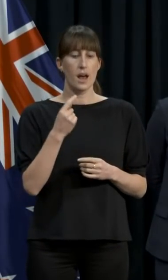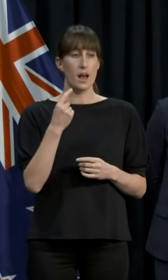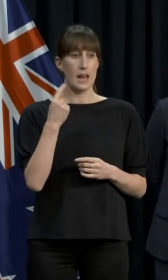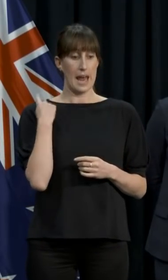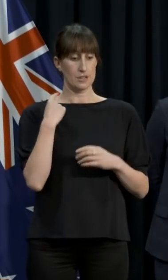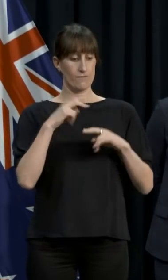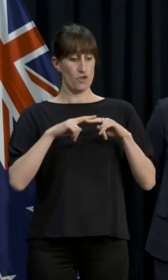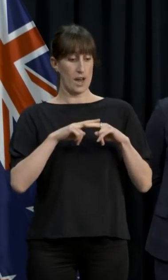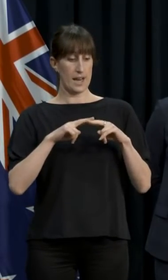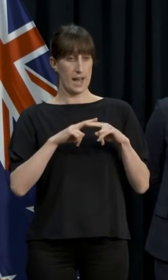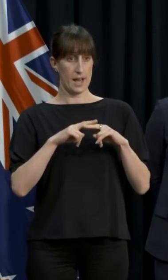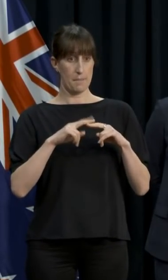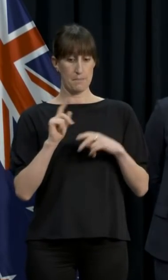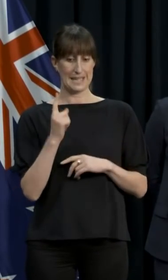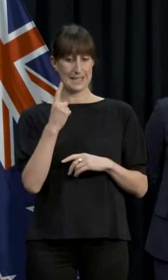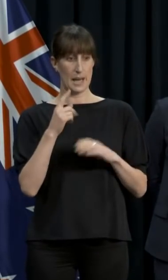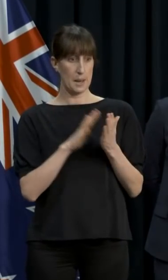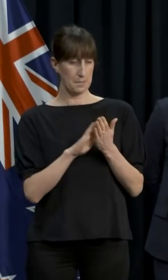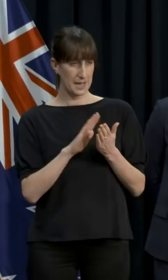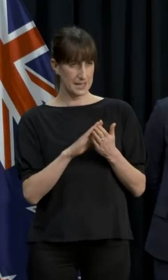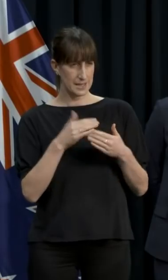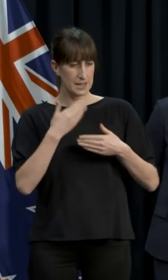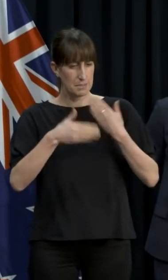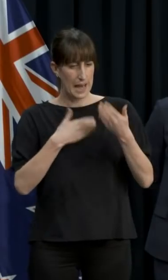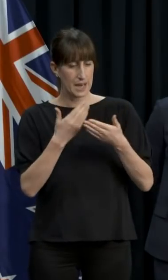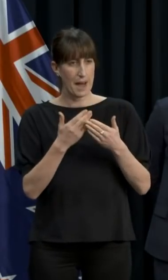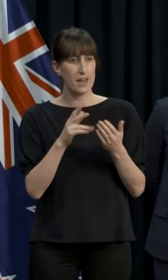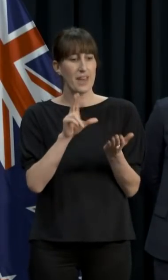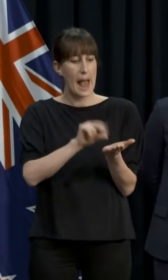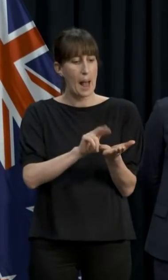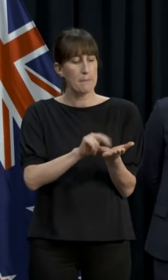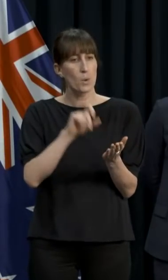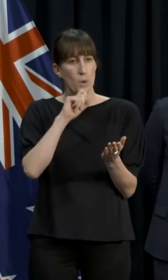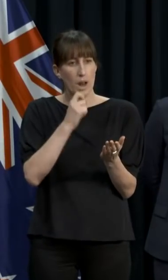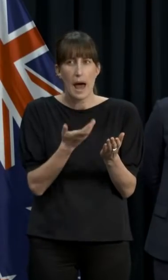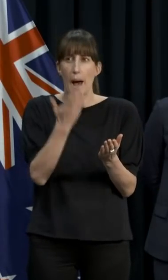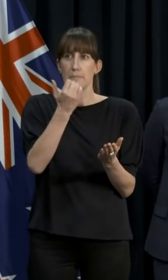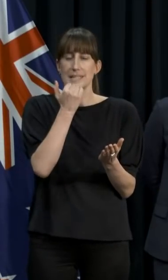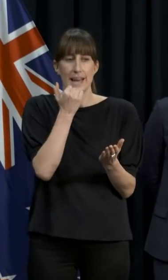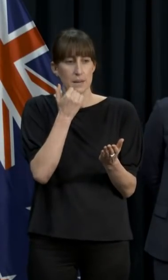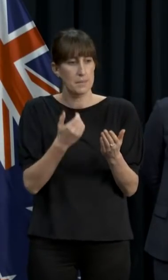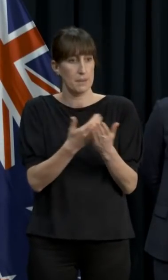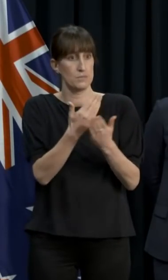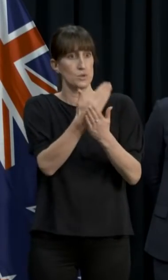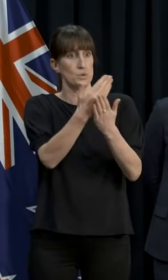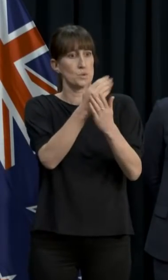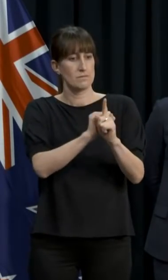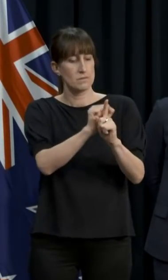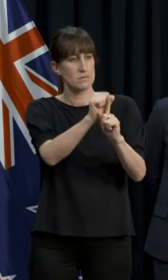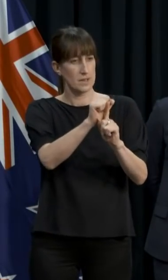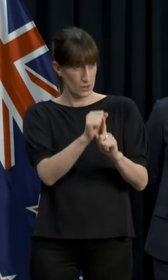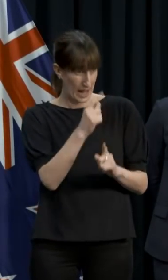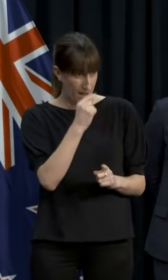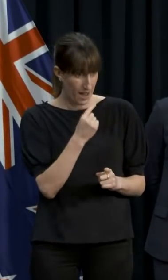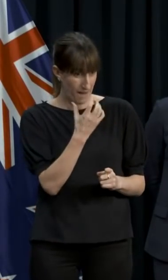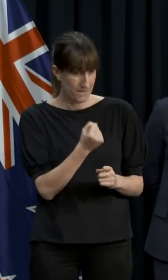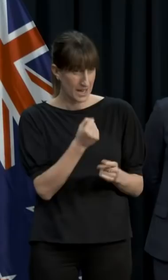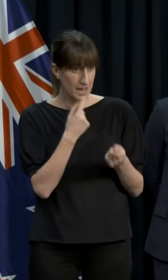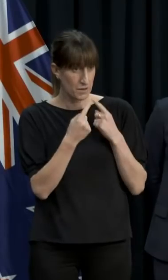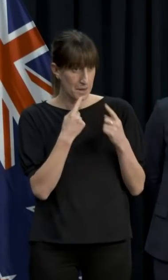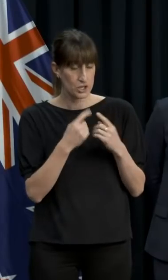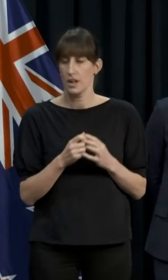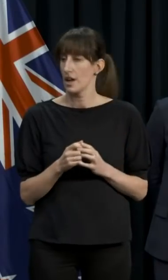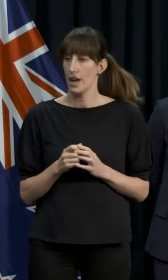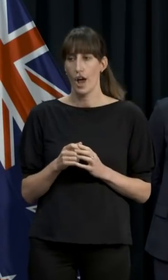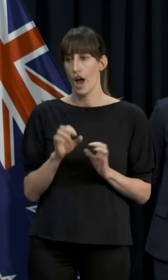updates being made to the tracing app. Can you give us a bit more of an update of what's happened? I don't have any further details on that, but we'll cover